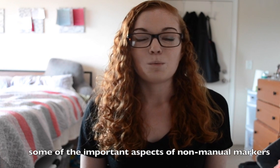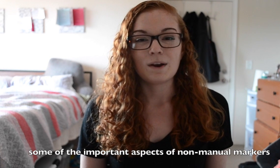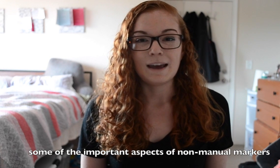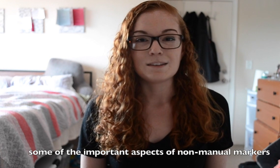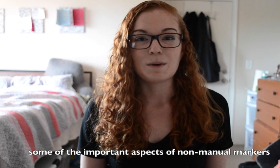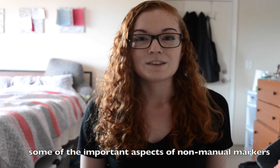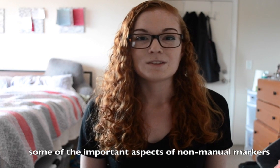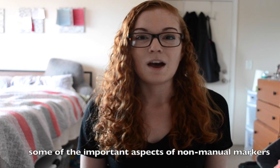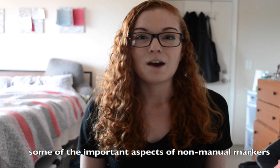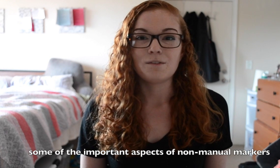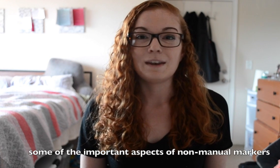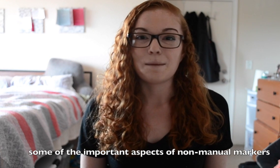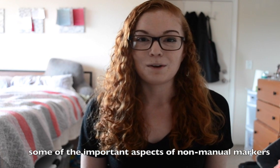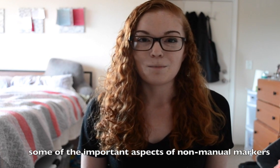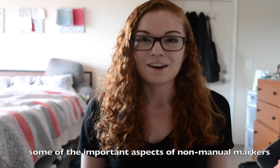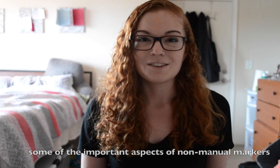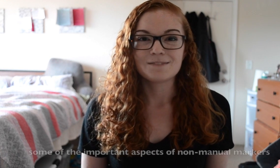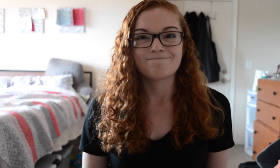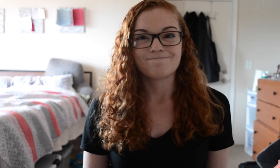important aspects of non-manual markers.